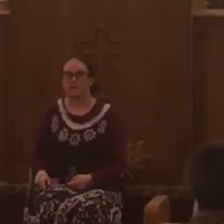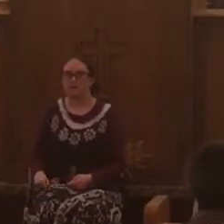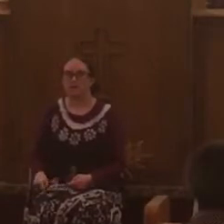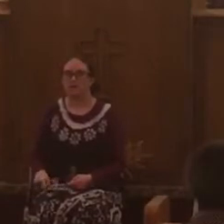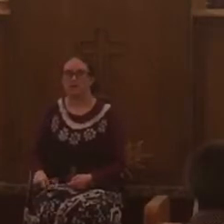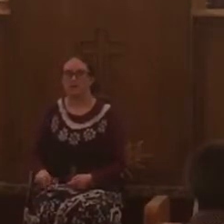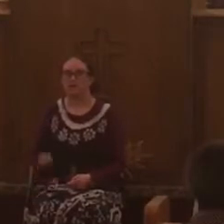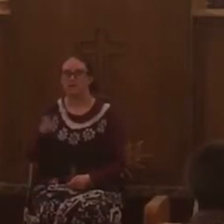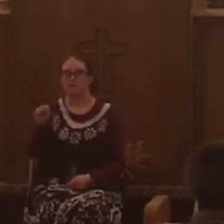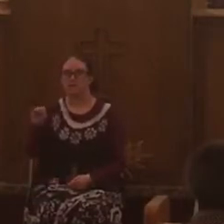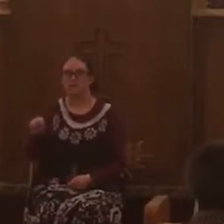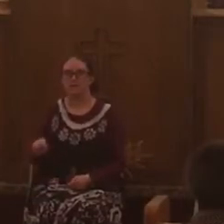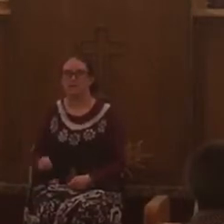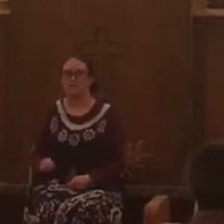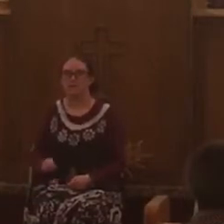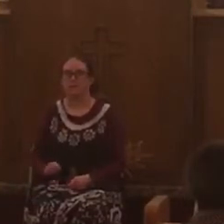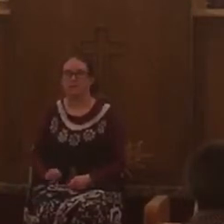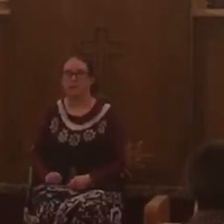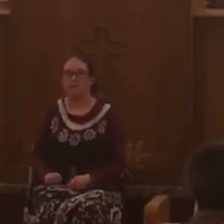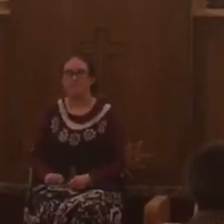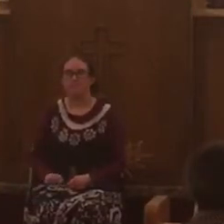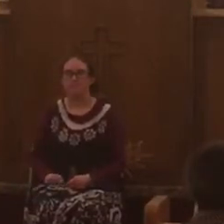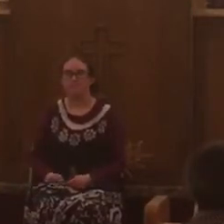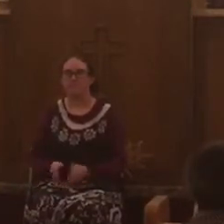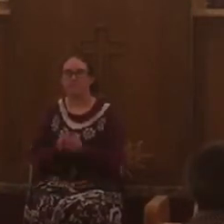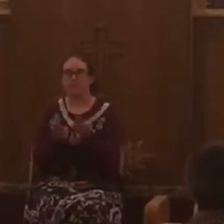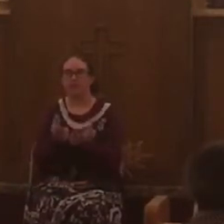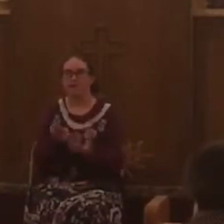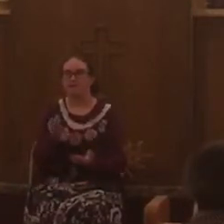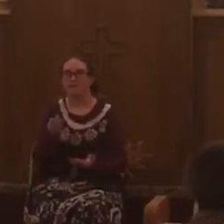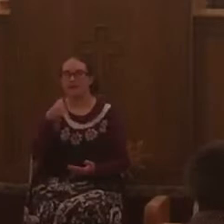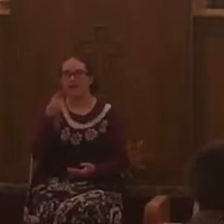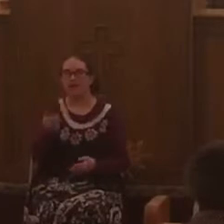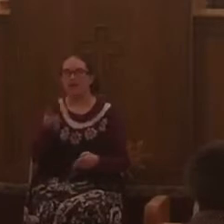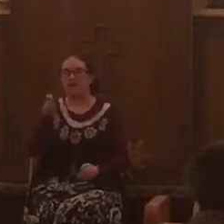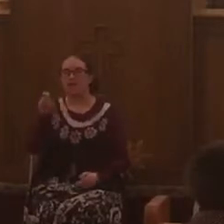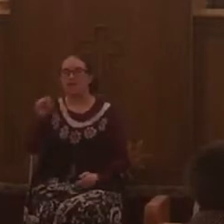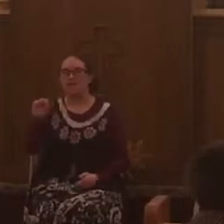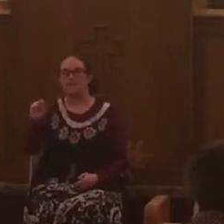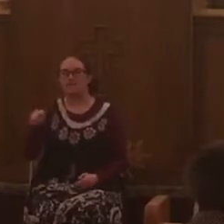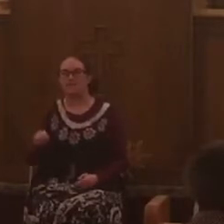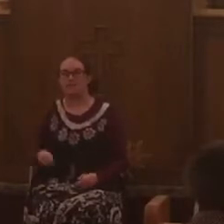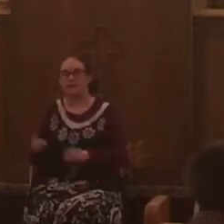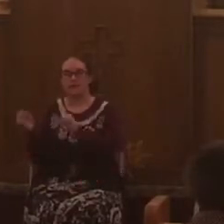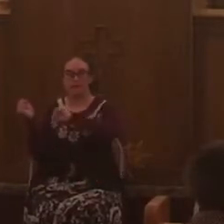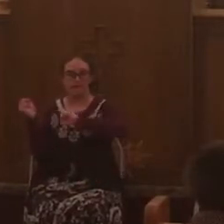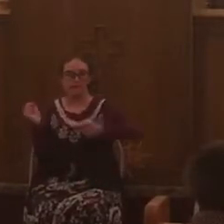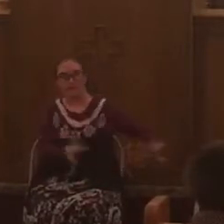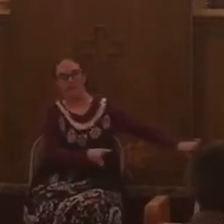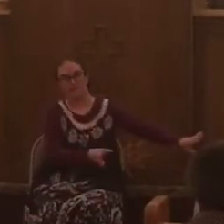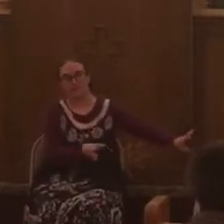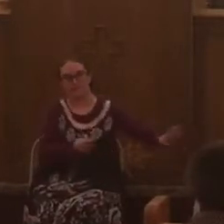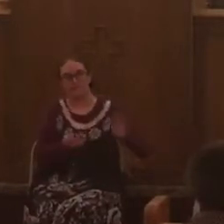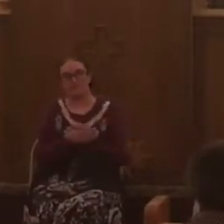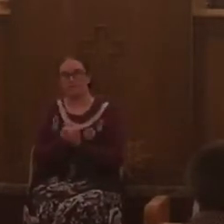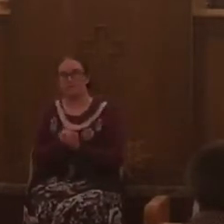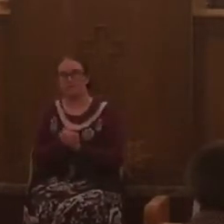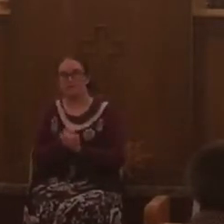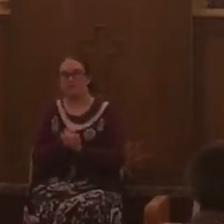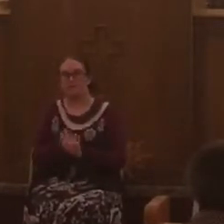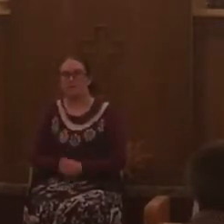I believe it's in Galatians 6 where he said that we're to take on the whole armor. Woo!